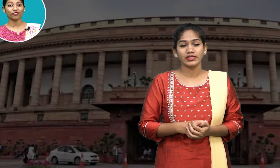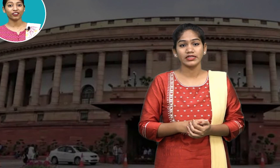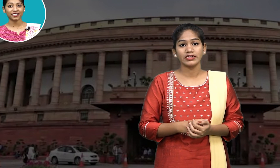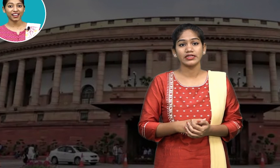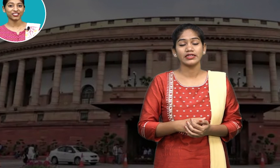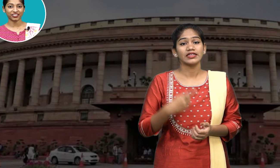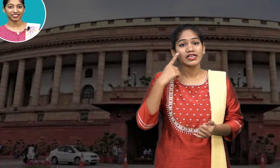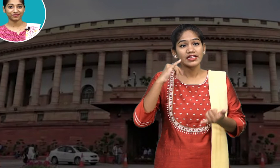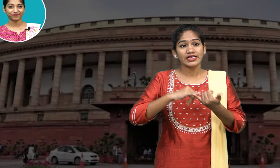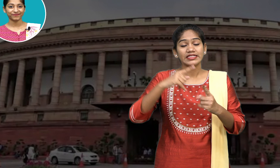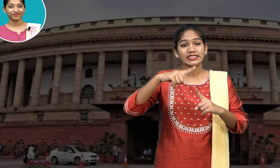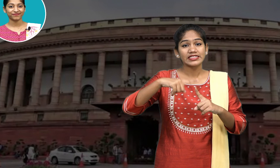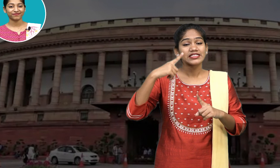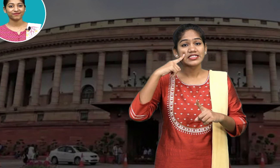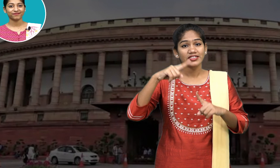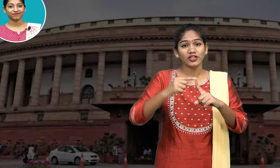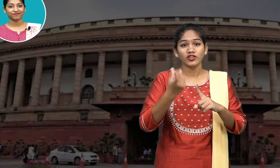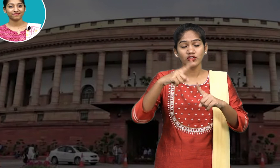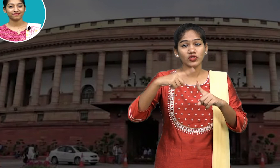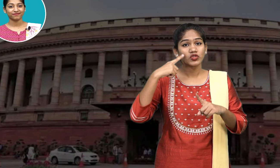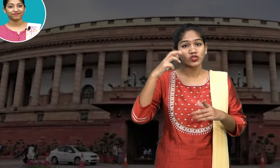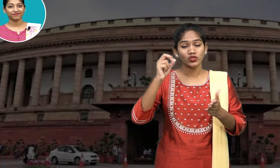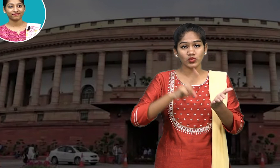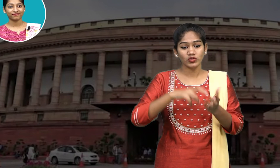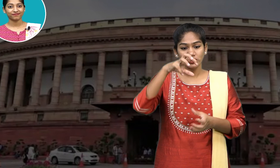institution of our country.